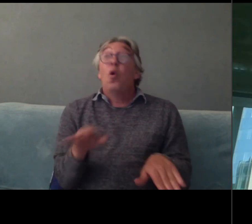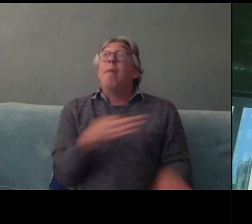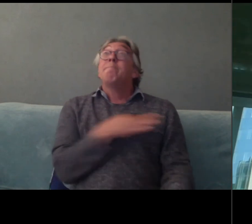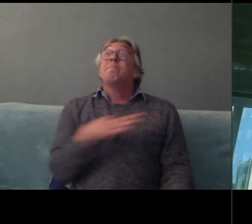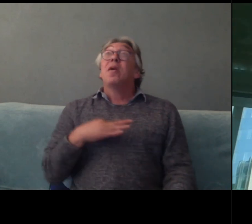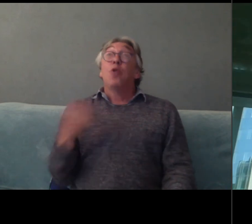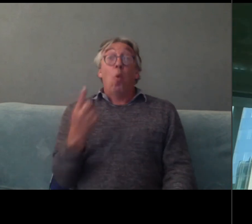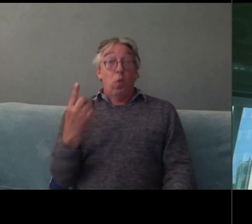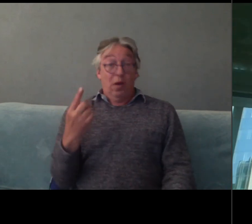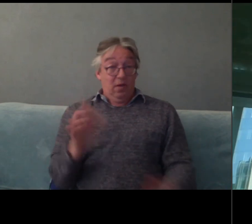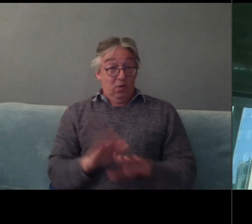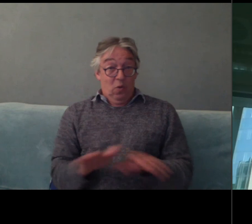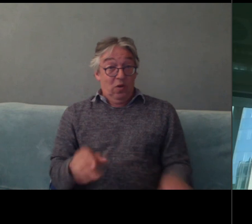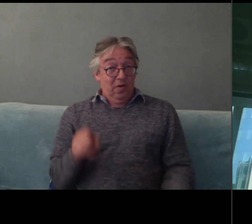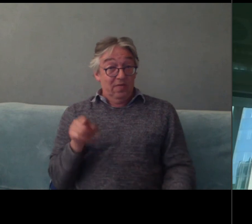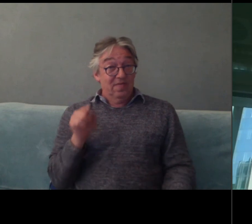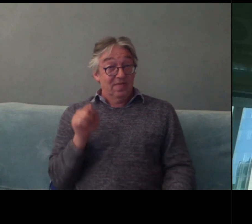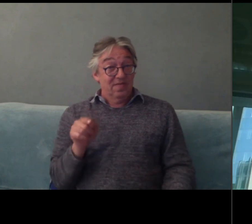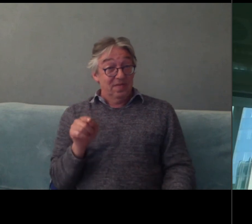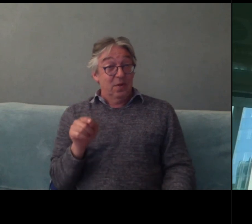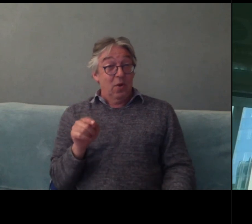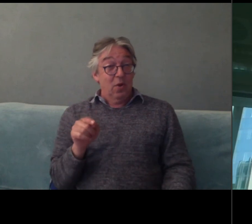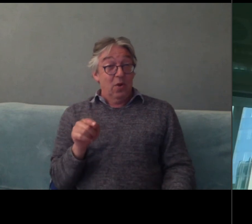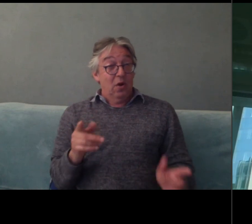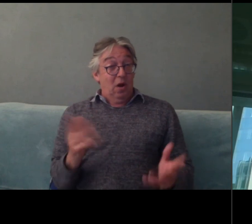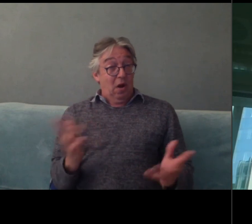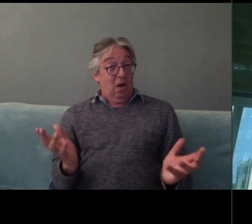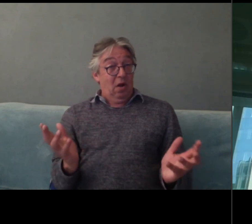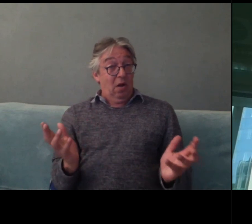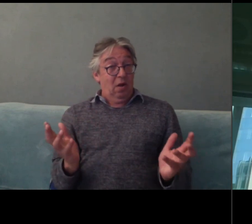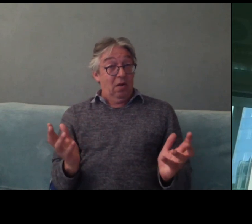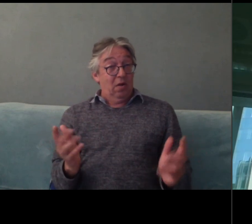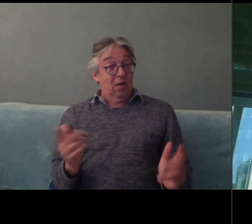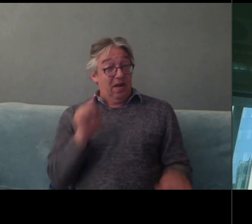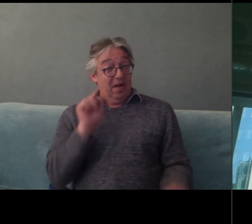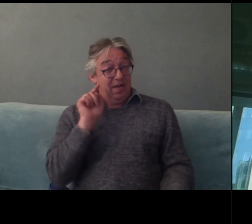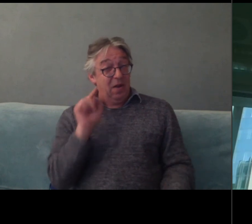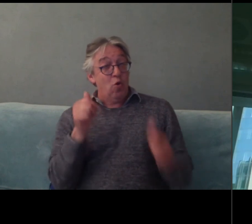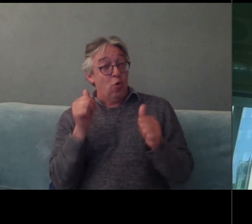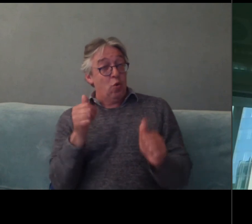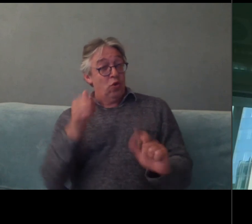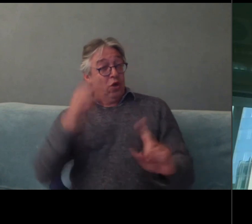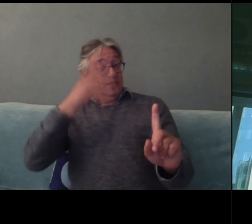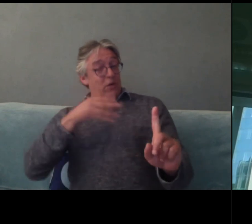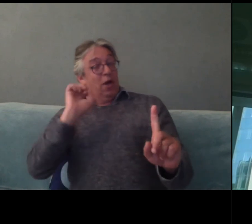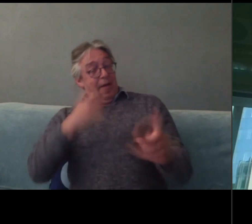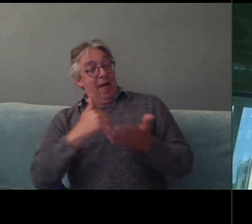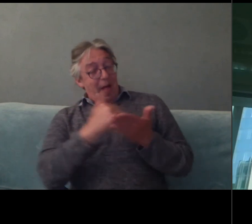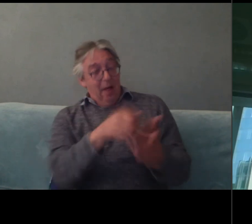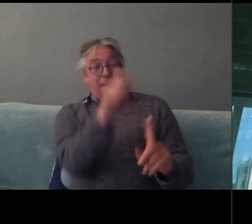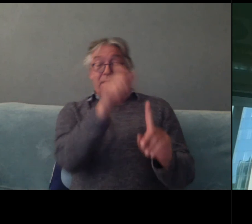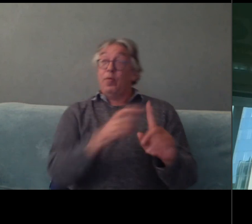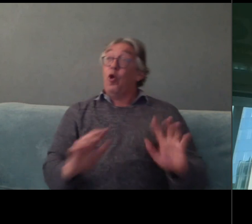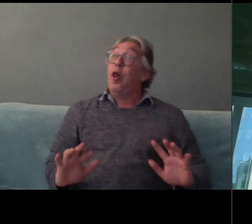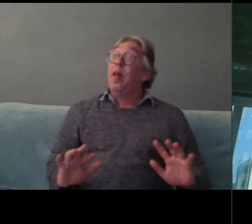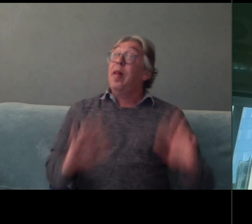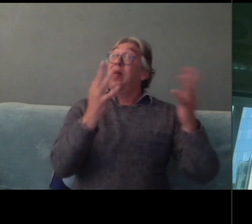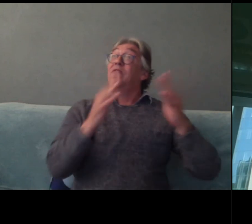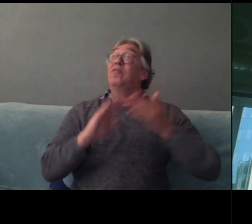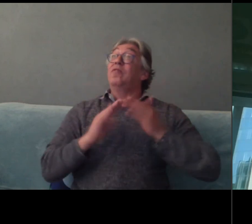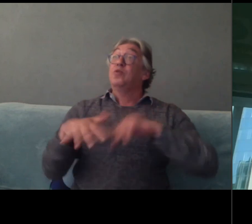the people to live really inclusive within the society. I think it's a good idea, it's a good